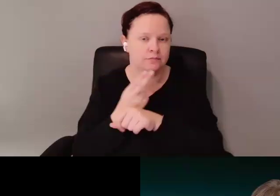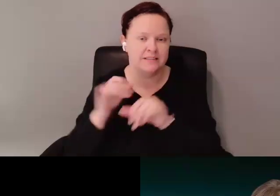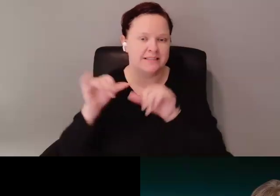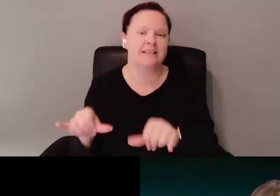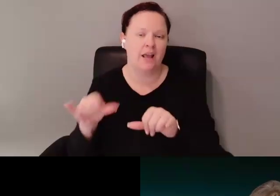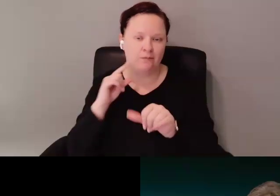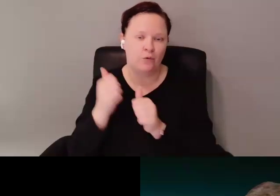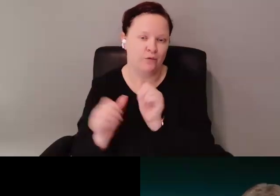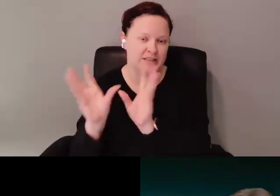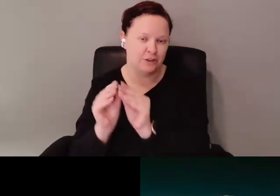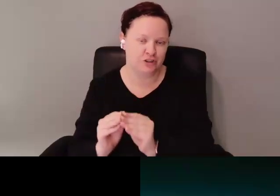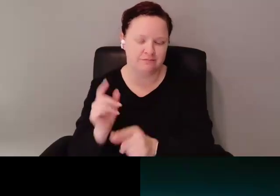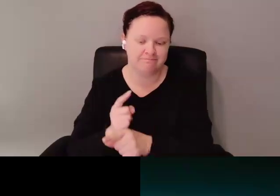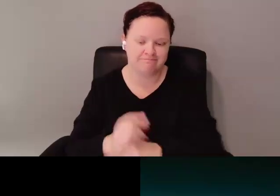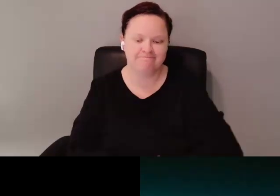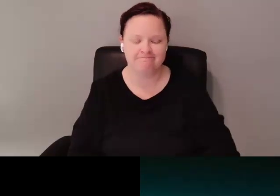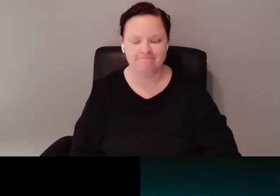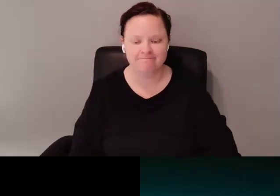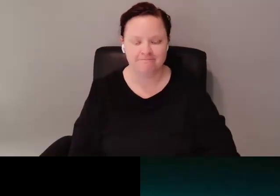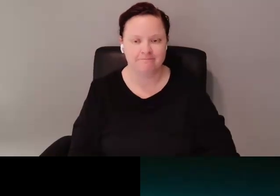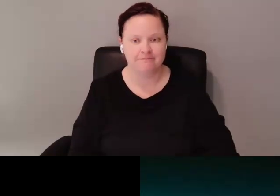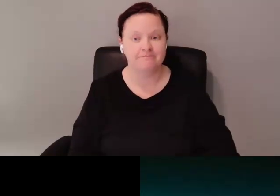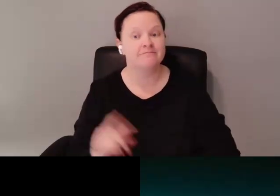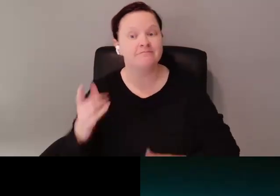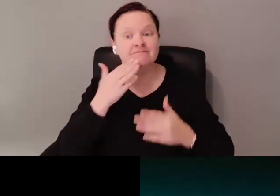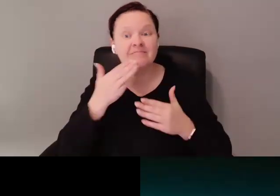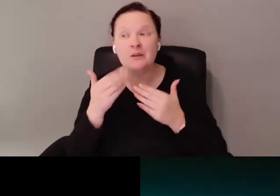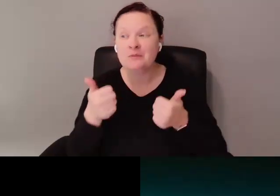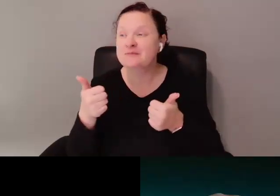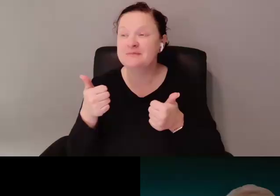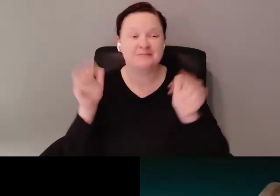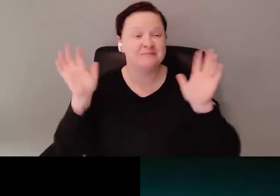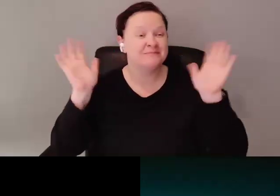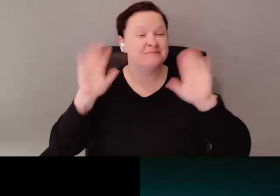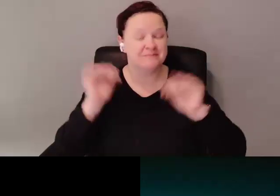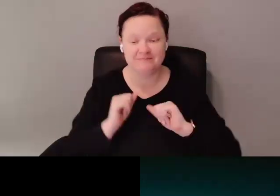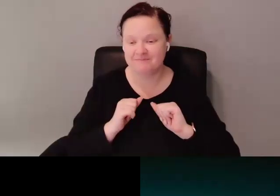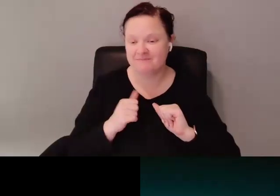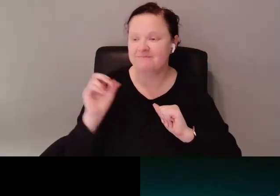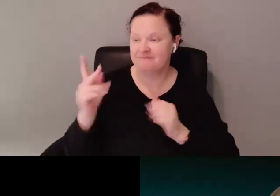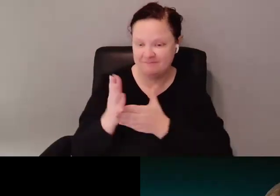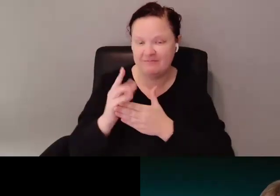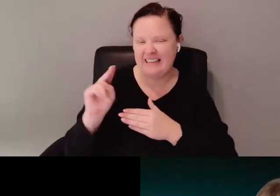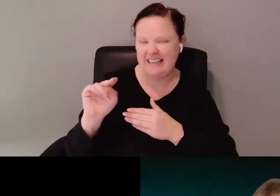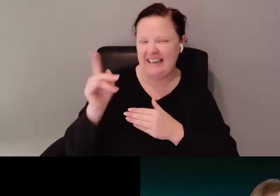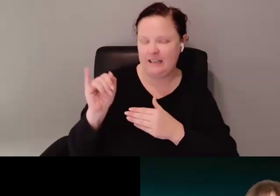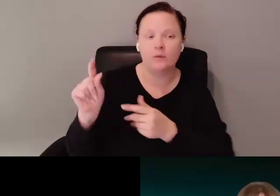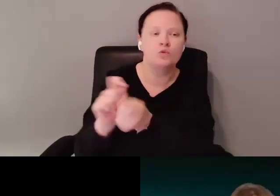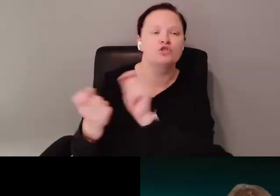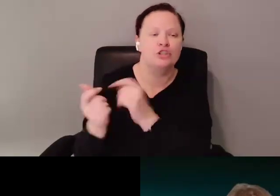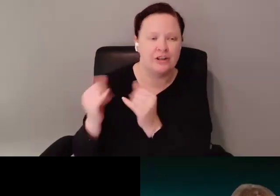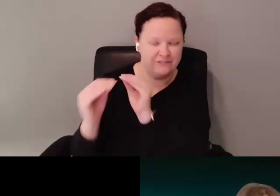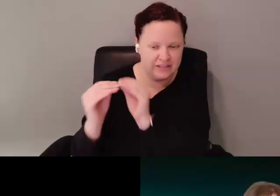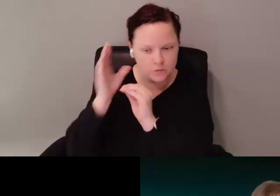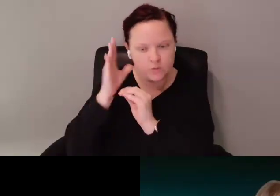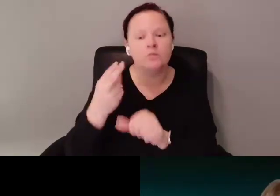every session. Okay. Thank you. all right. Okay. Well, they're going to change it right now, so you can